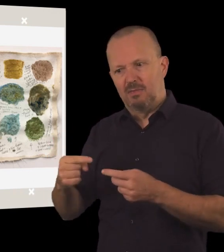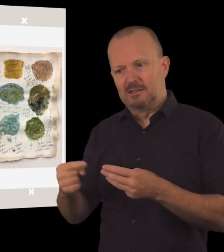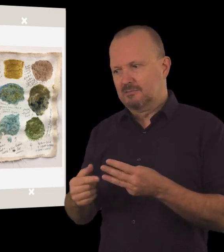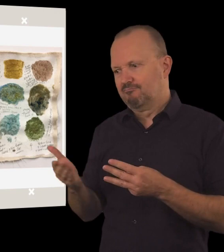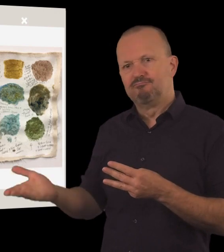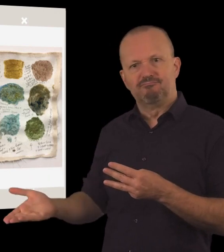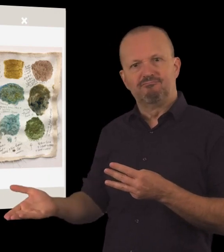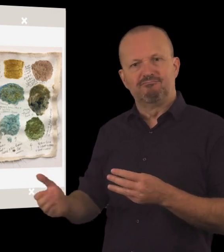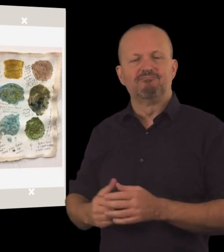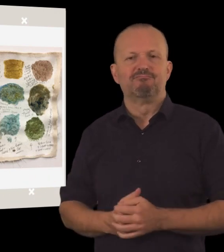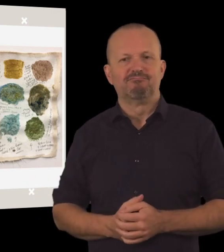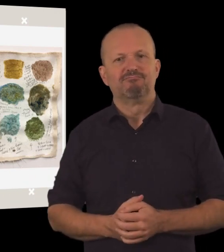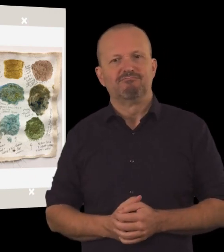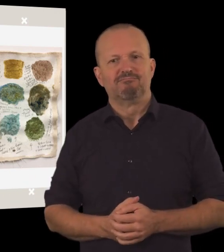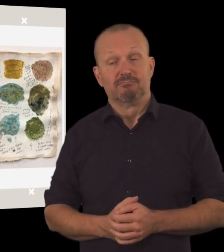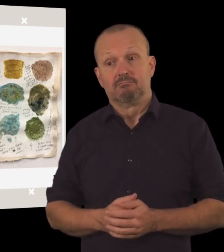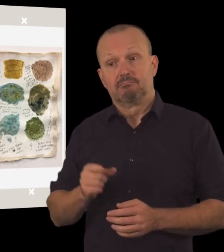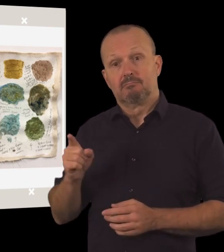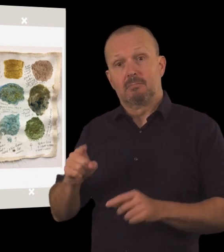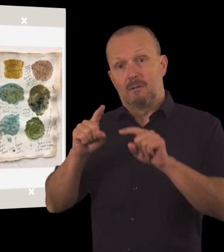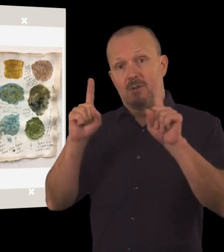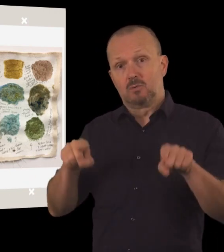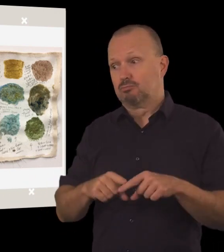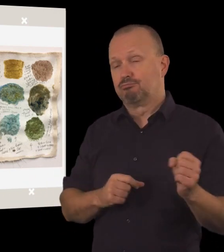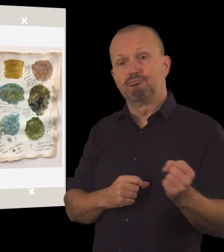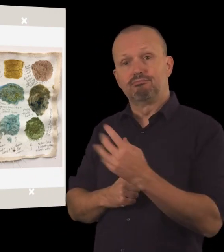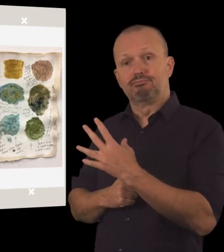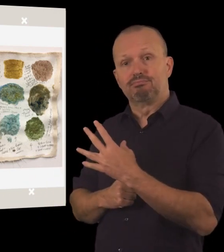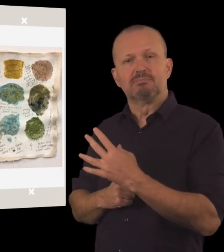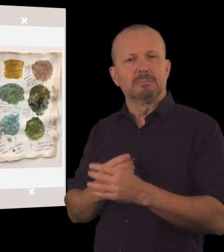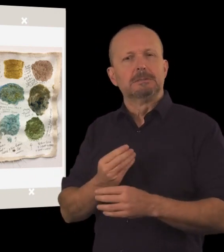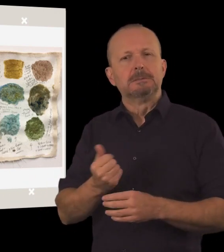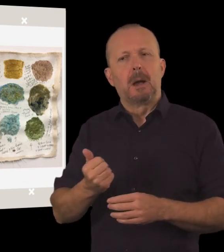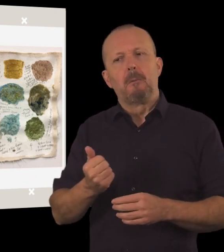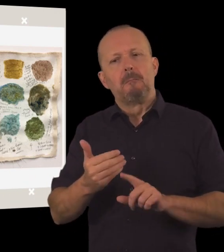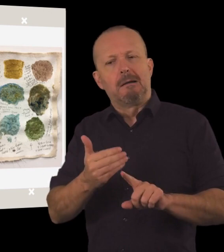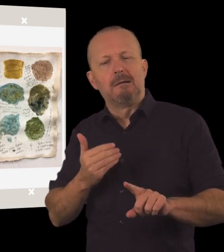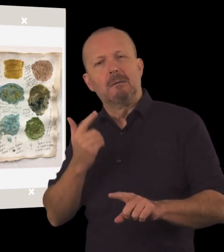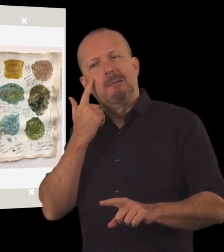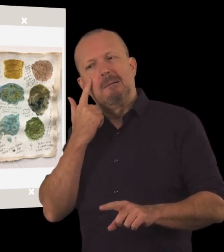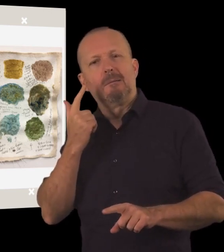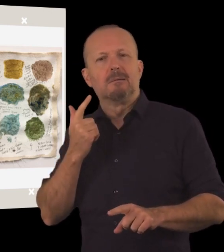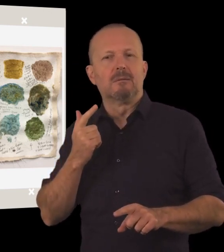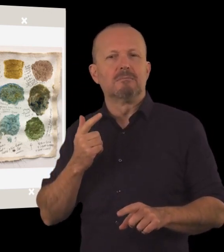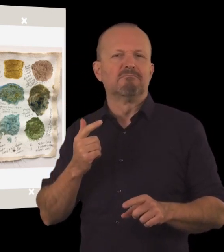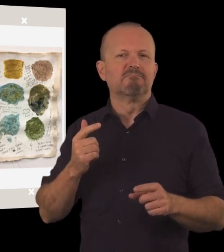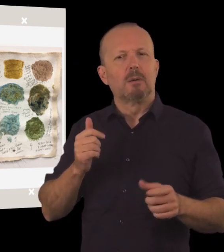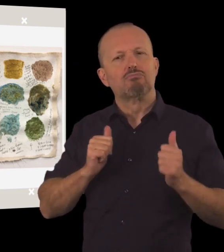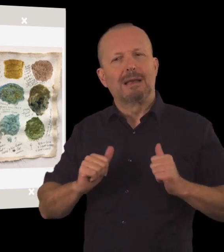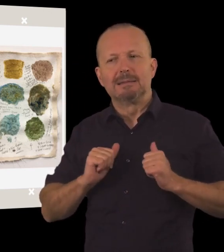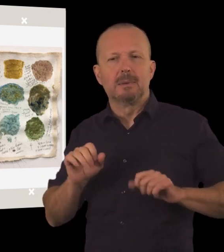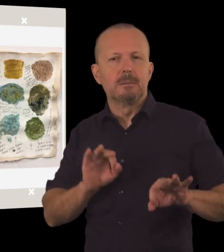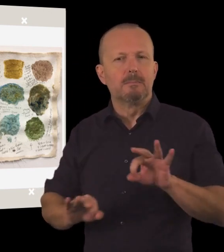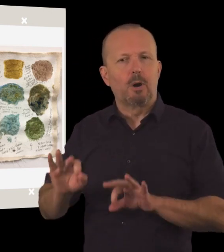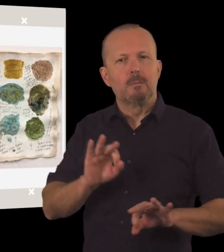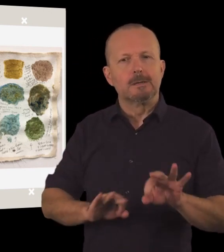Arita Wilkinson, and Fiona Partington. These pictures here are just a few of my experimentations